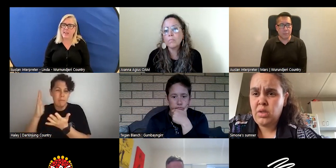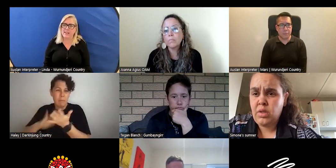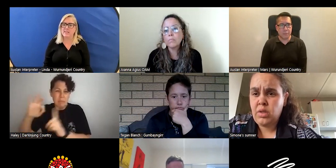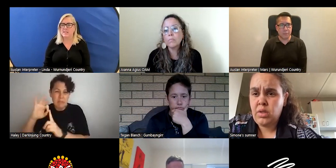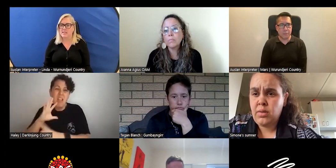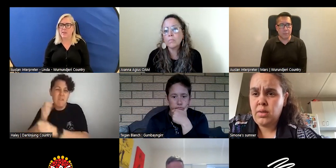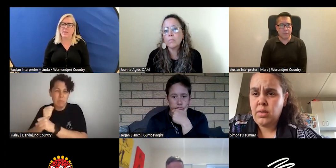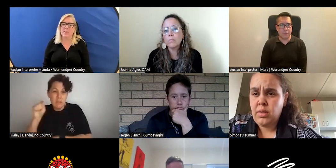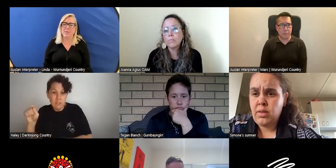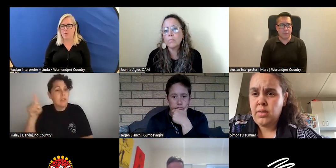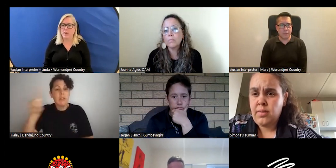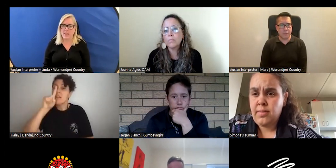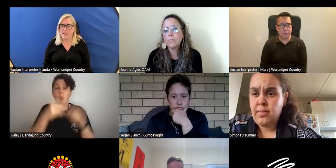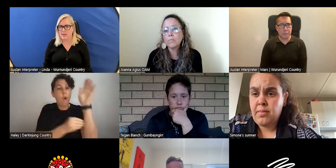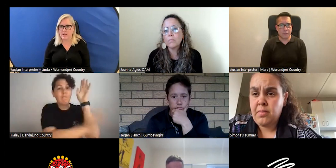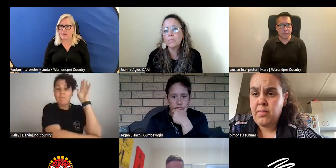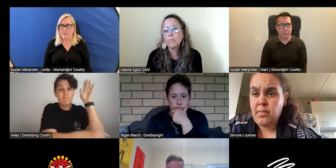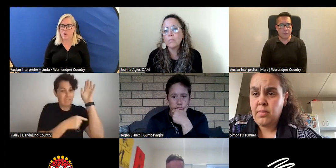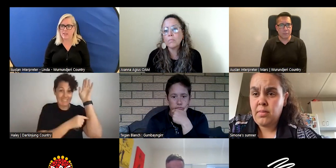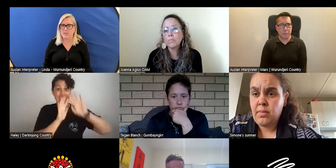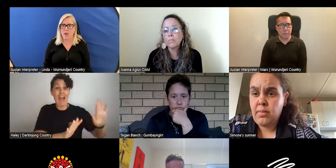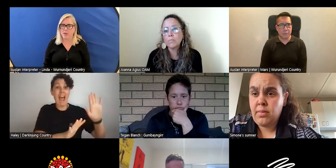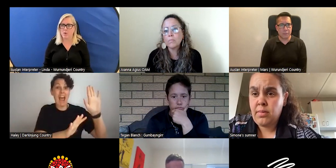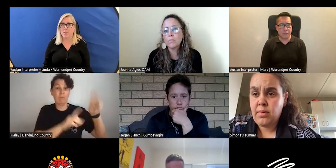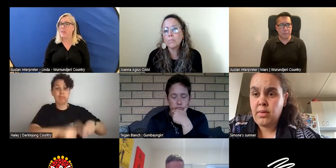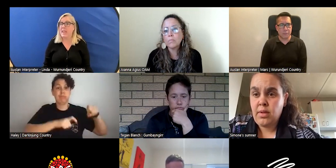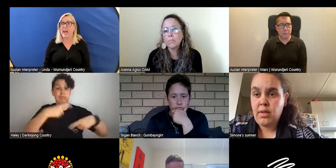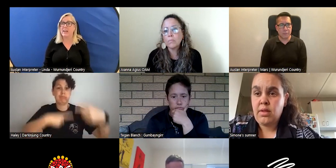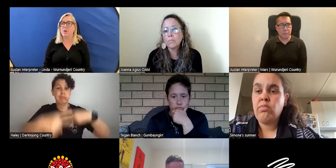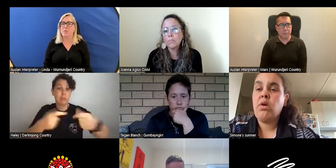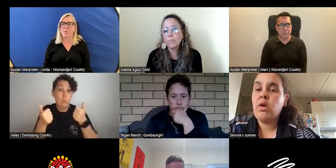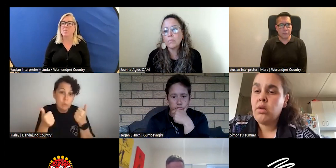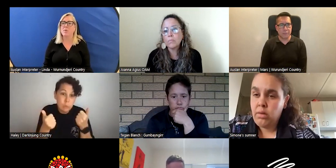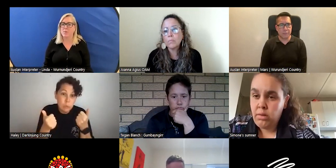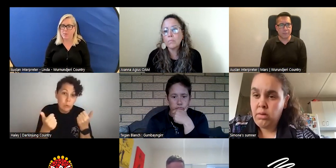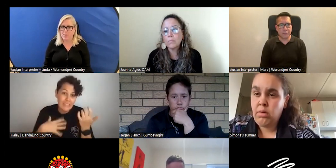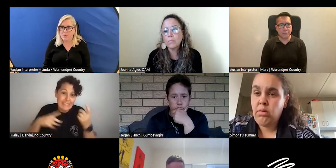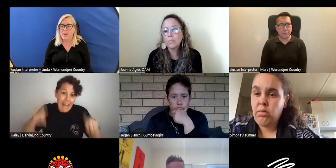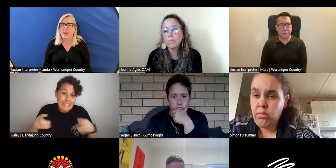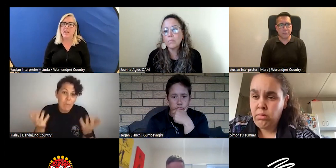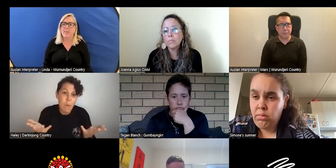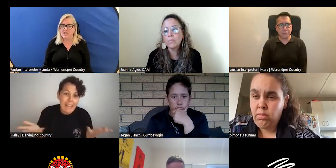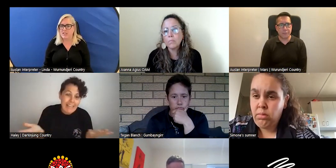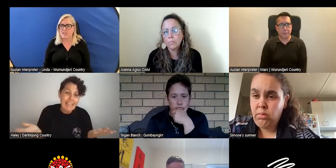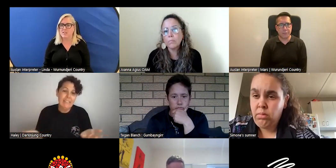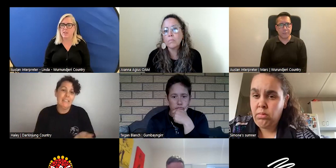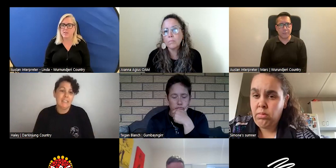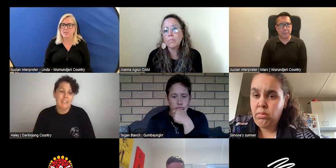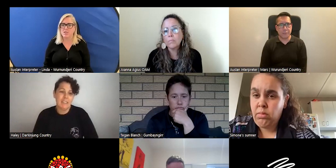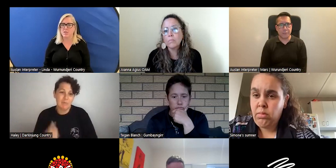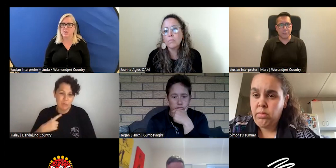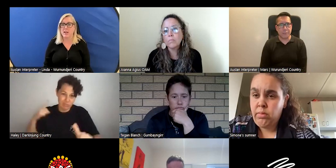then there's the 4-year voting cycle. They cannot remove the changes